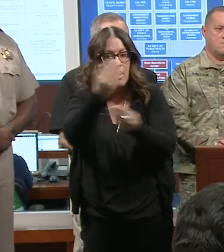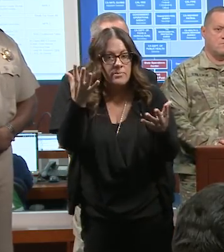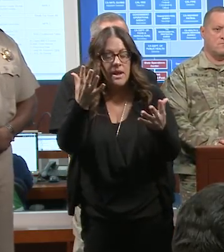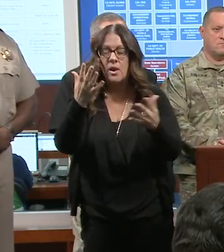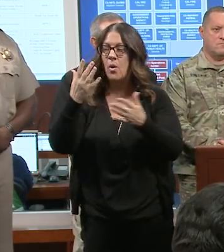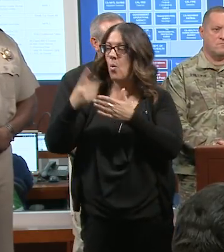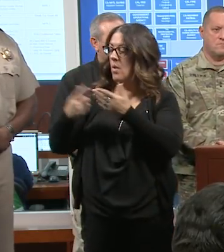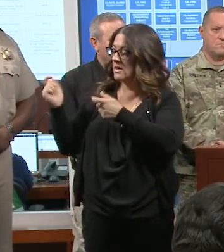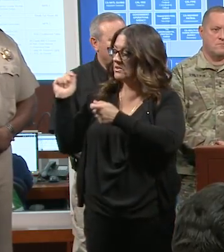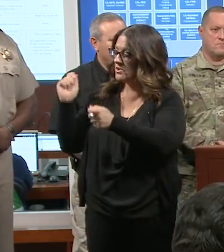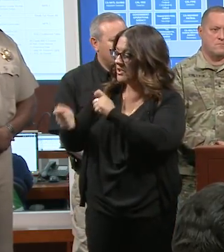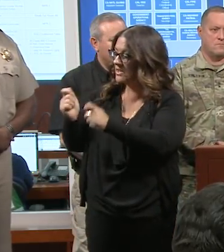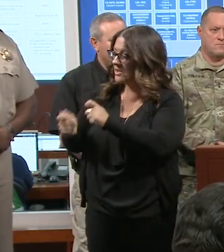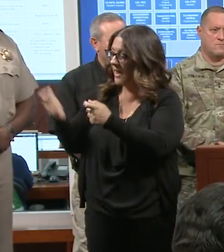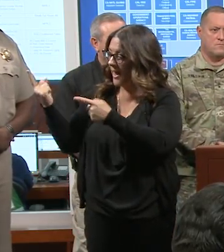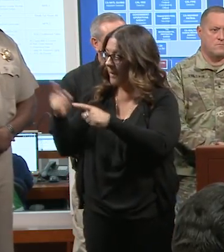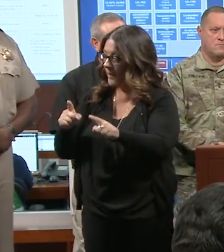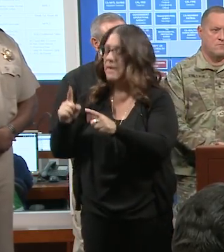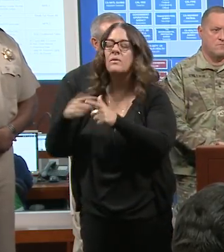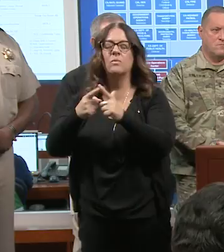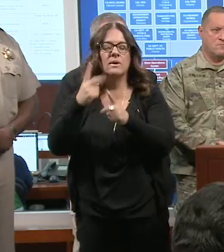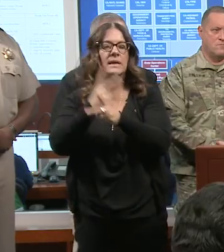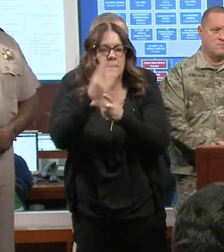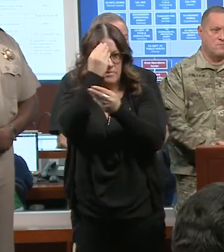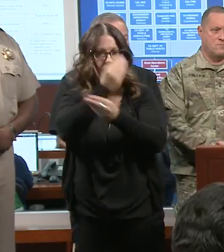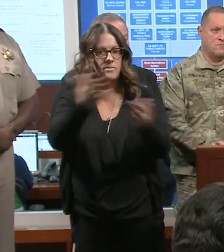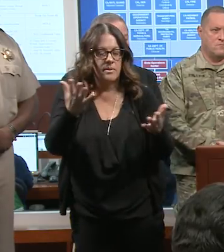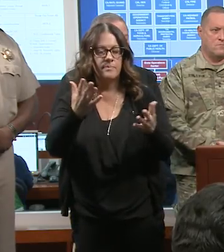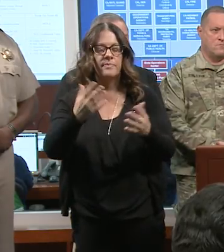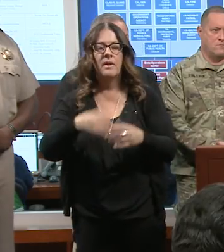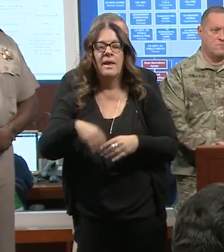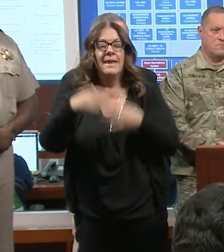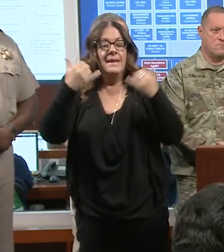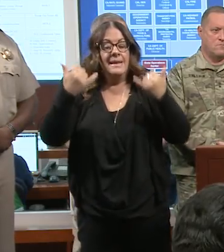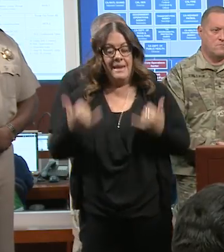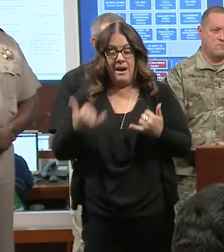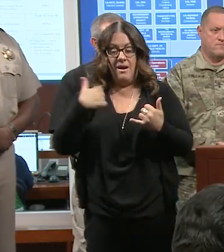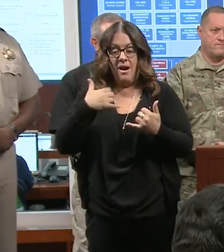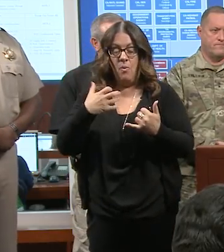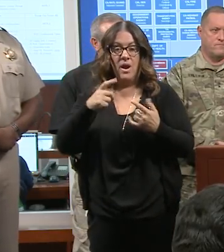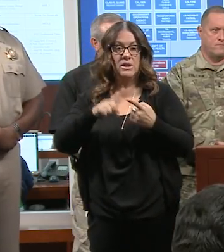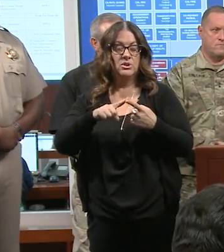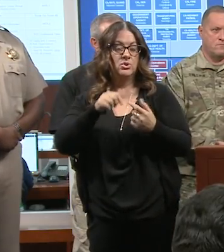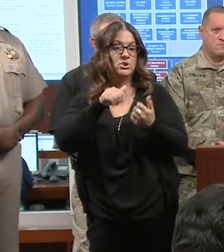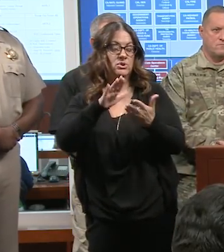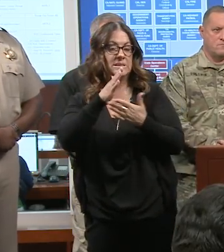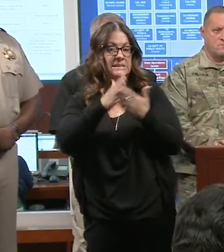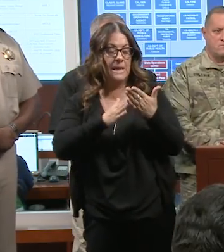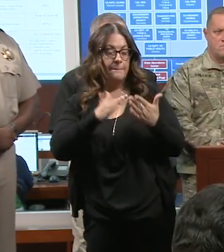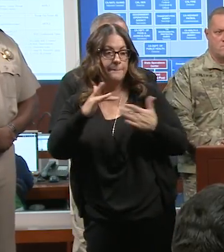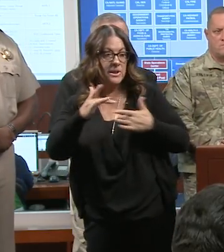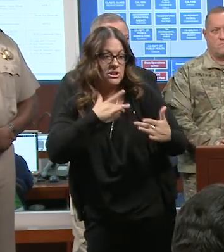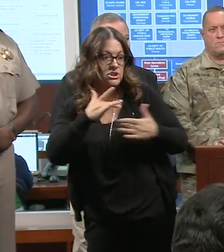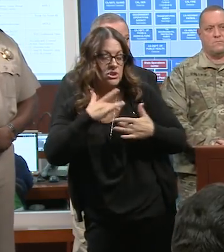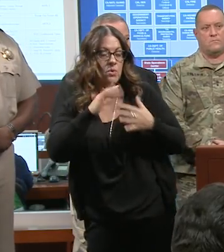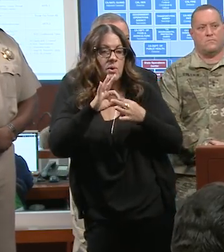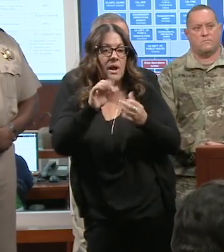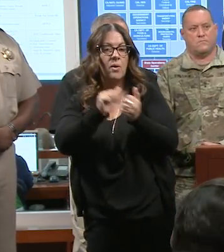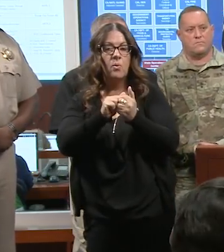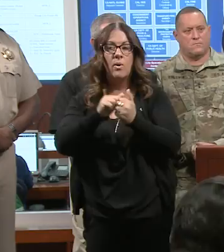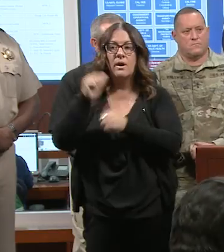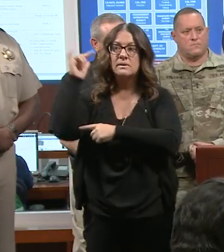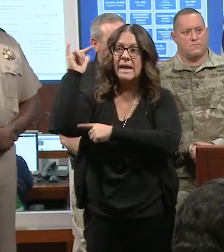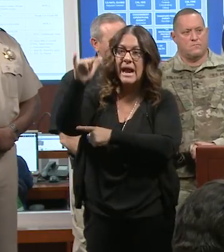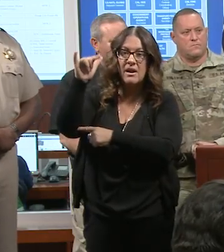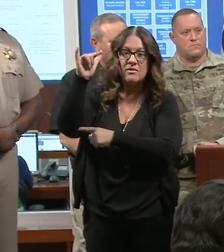changing events. But I also want to really directly address some of the concerns that have come up relative to aircraft and air tankers